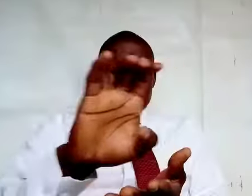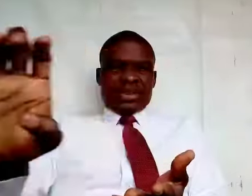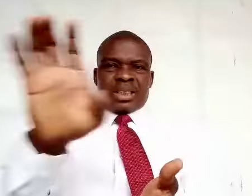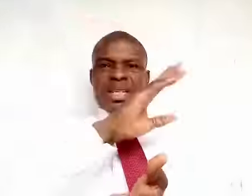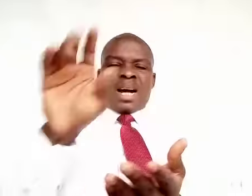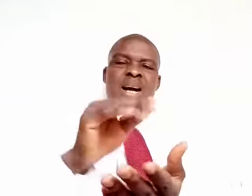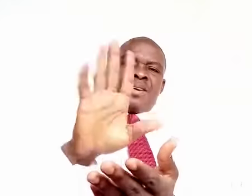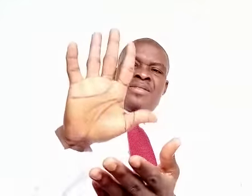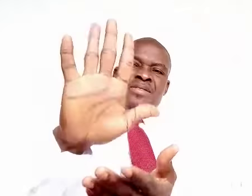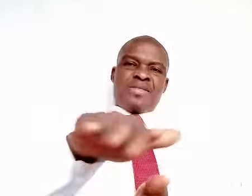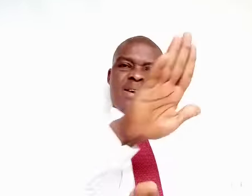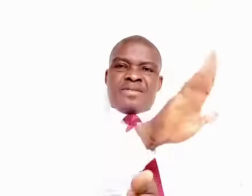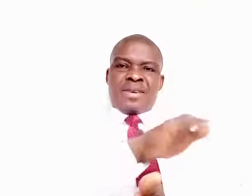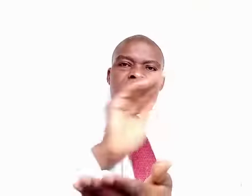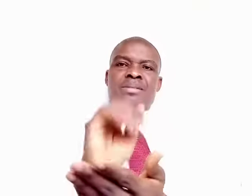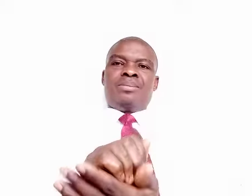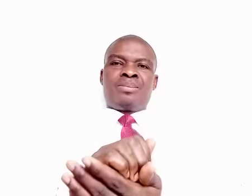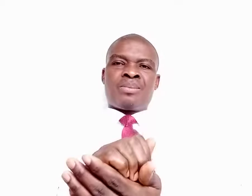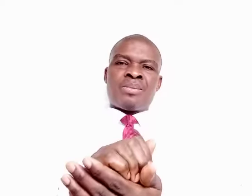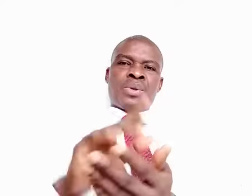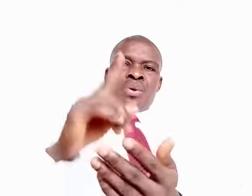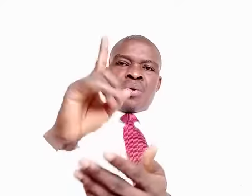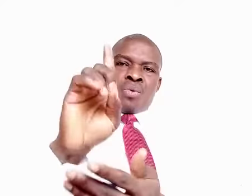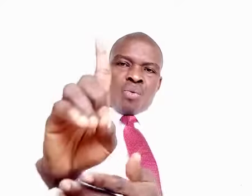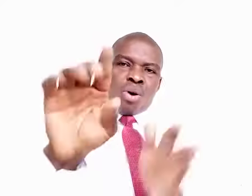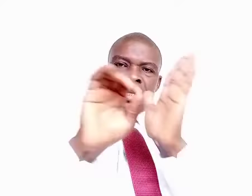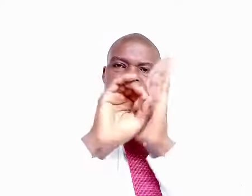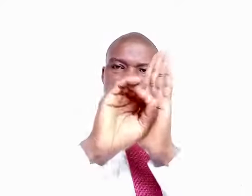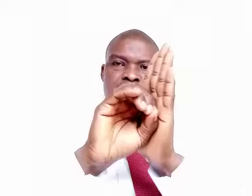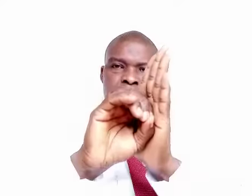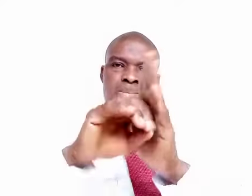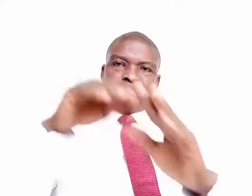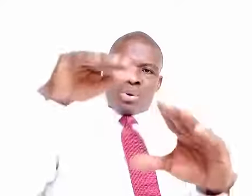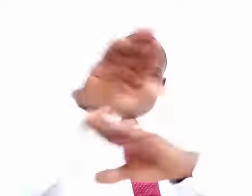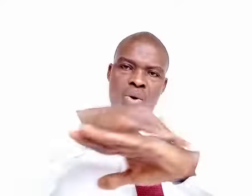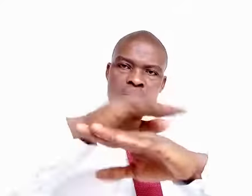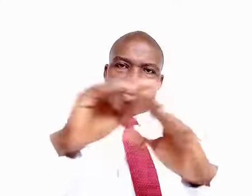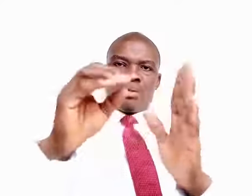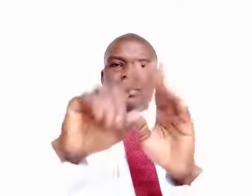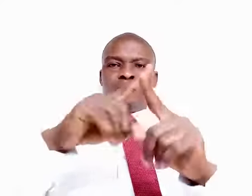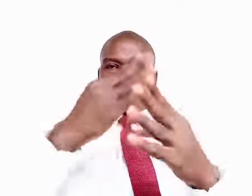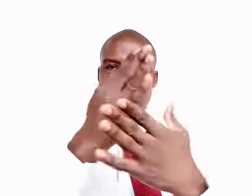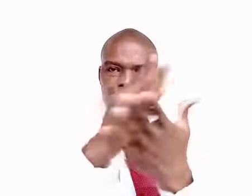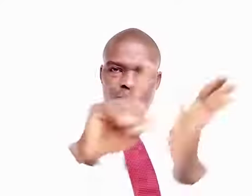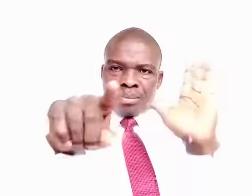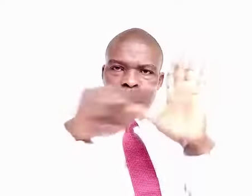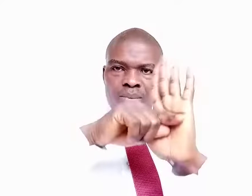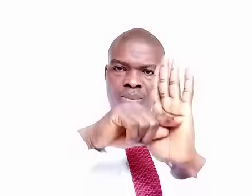2,475,755. Let us take one more example on subtraction. Example, Mr. Jones